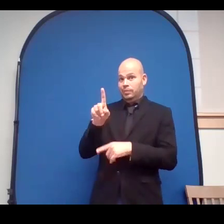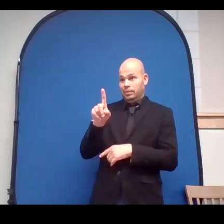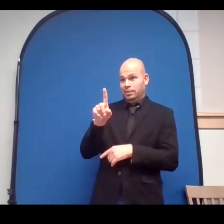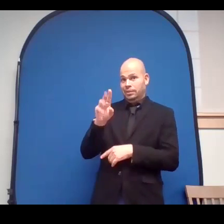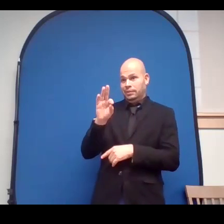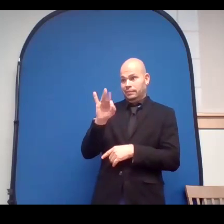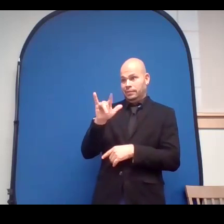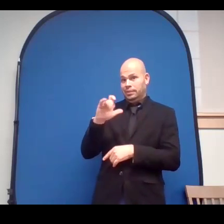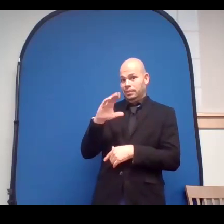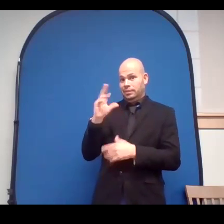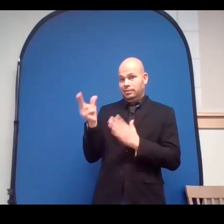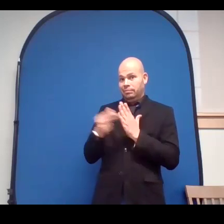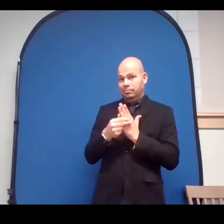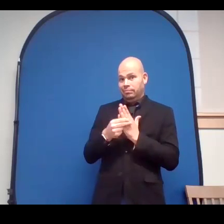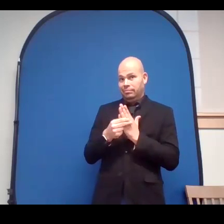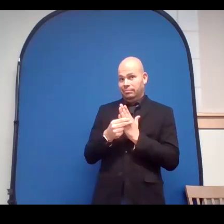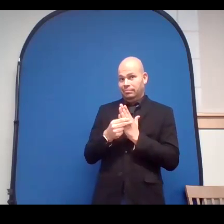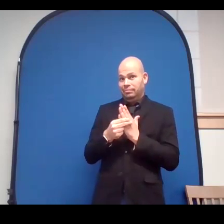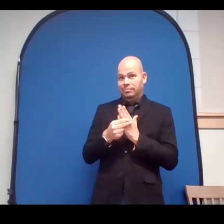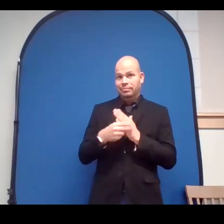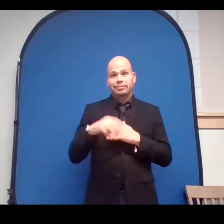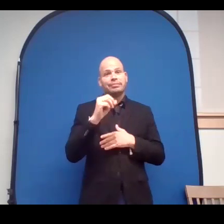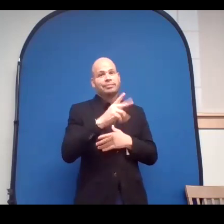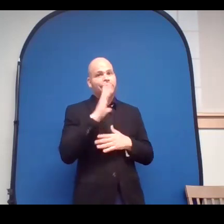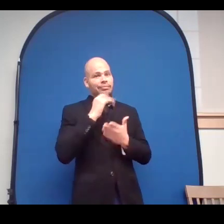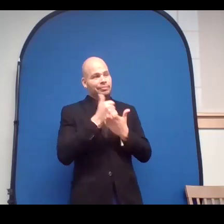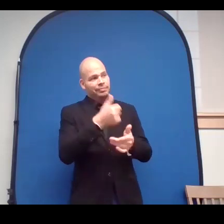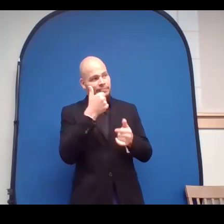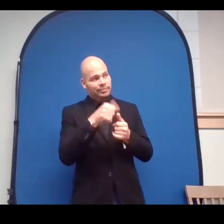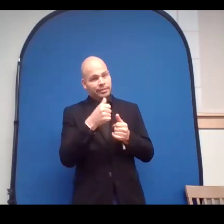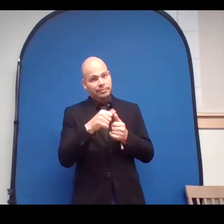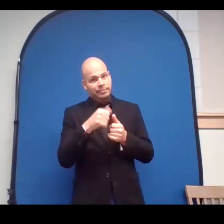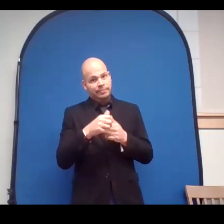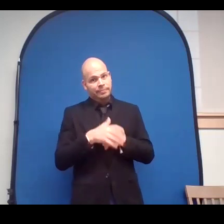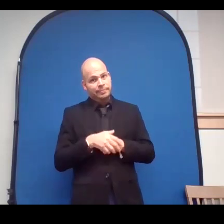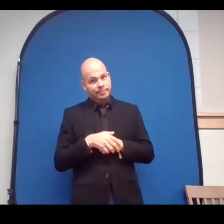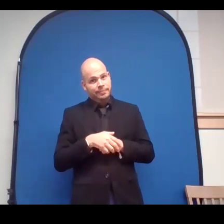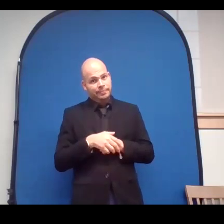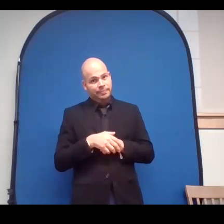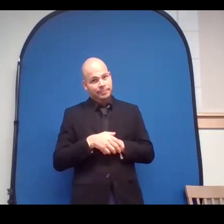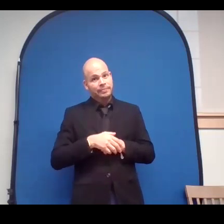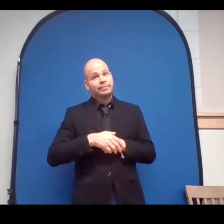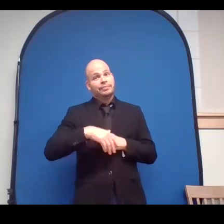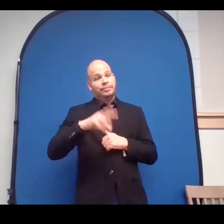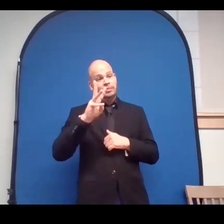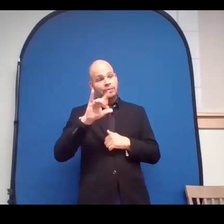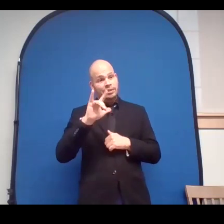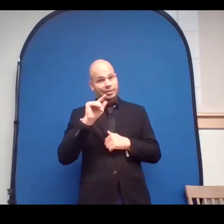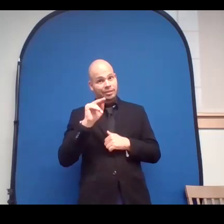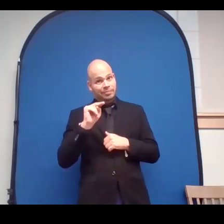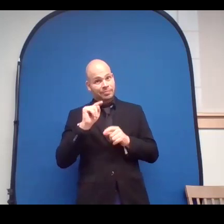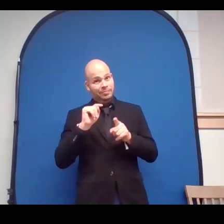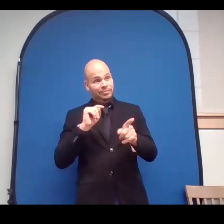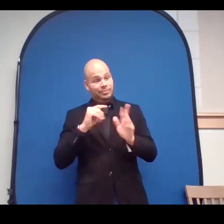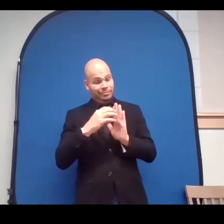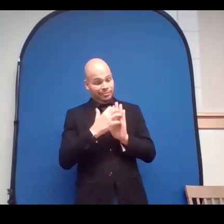Well, let me see if this helps refresh your recollection. According to Sergeant Wilmot's report, Sergeant Schofield